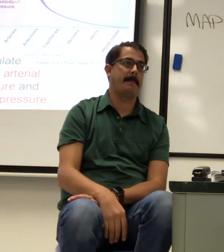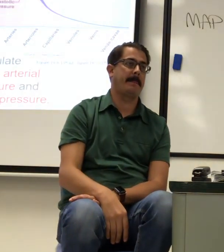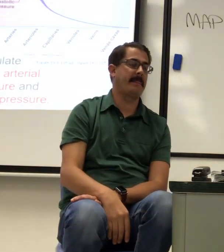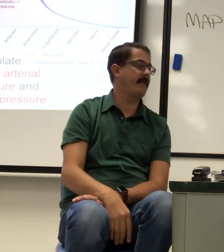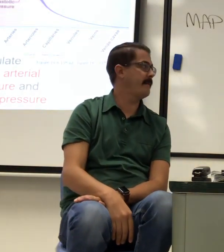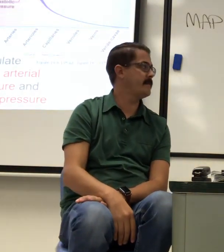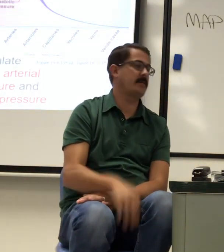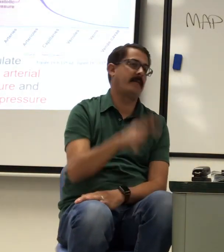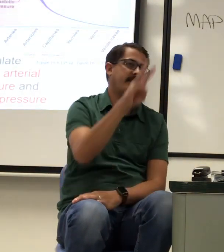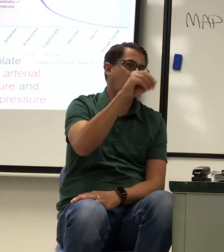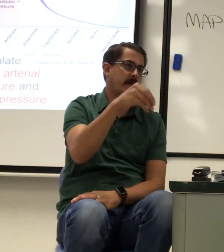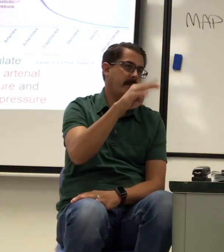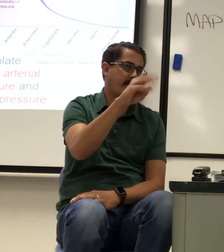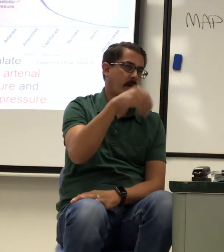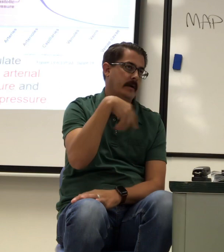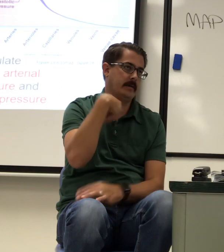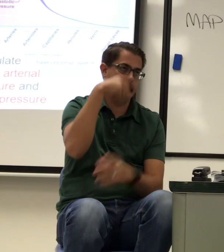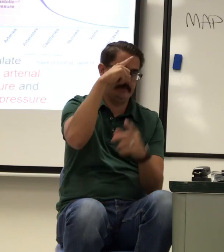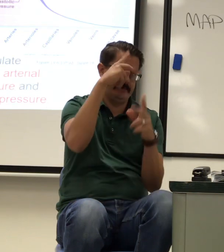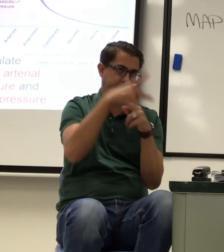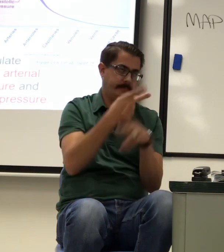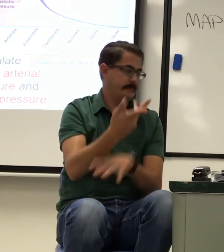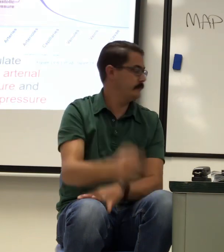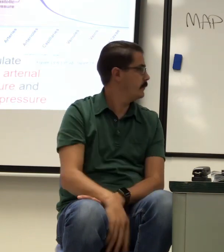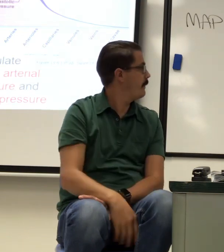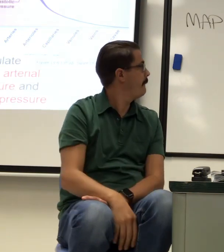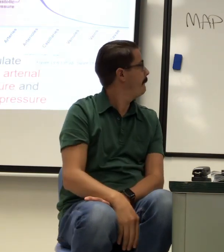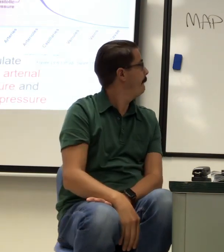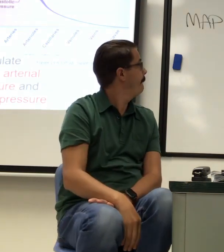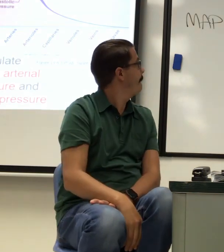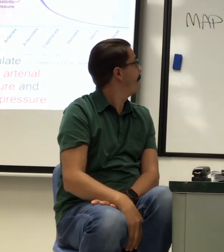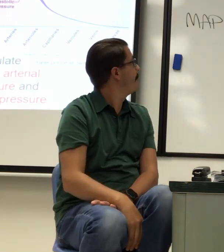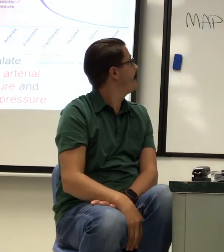So it's 40. I'm just going to do it in my head.